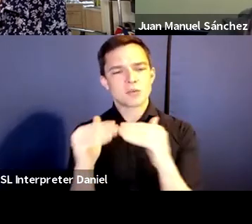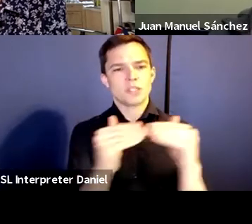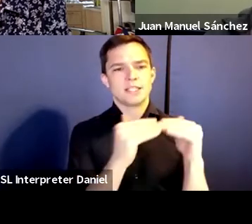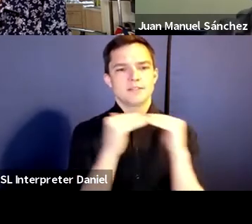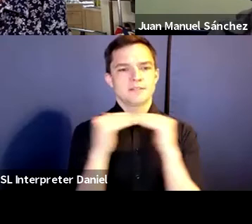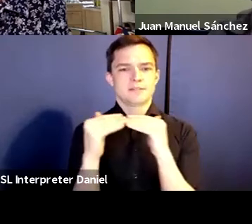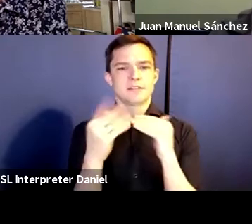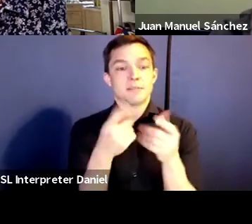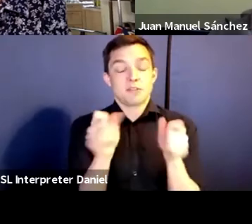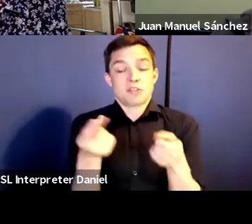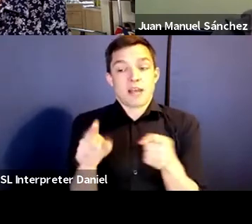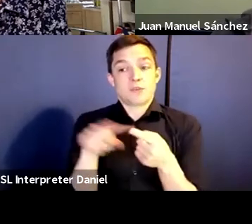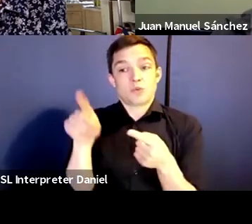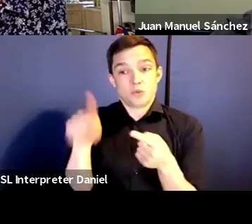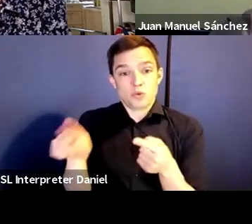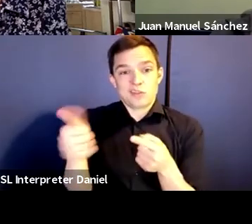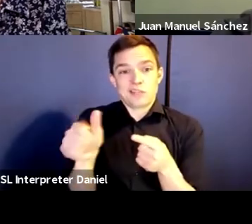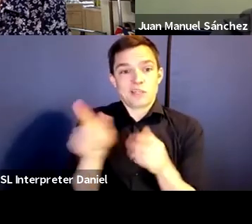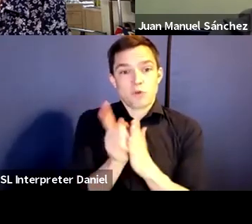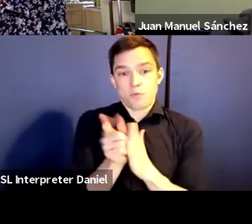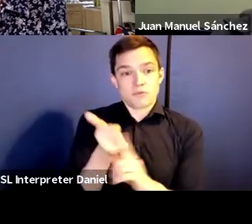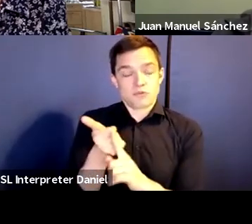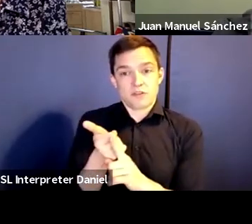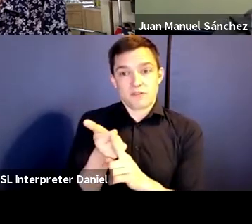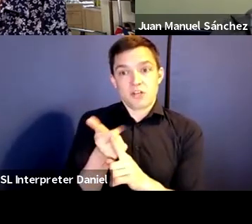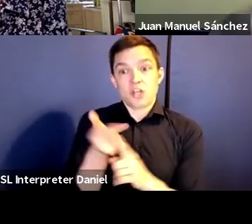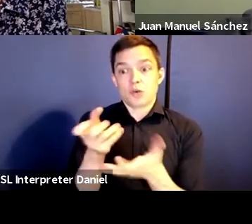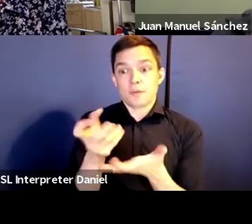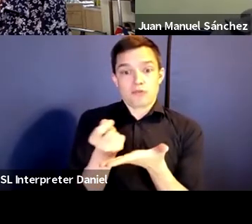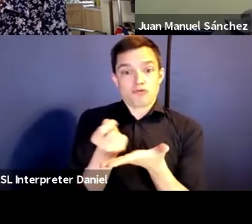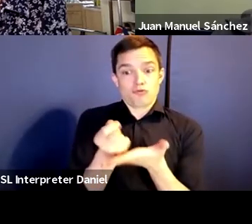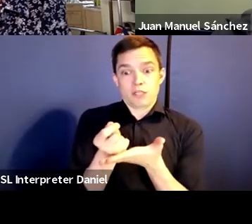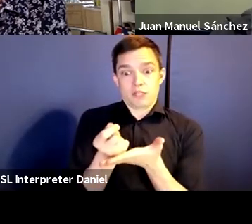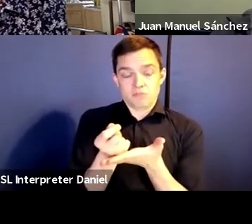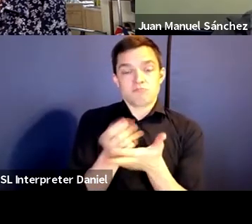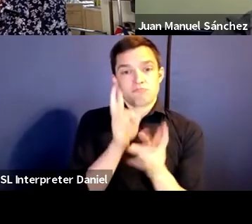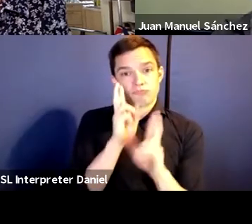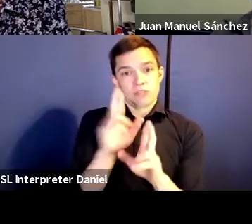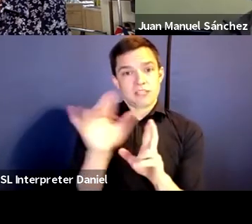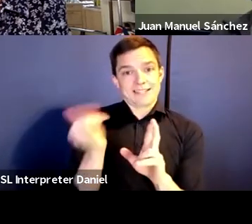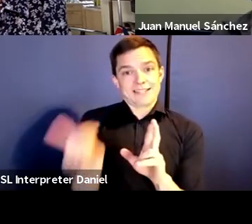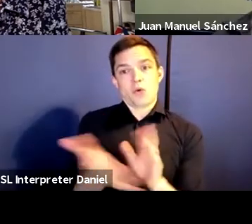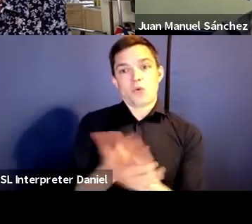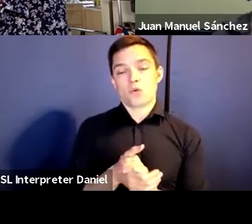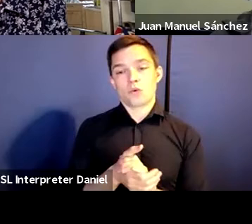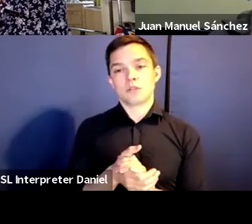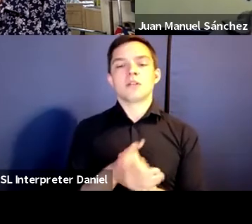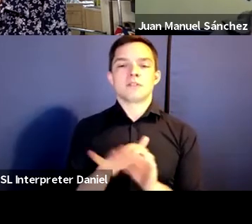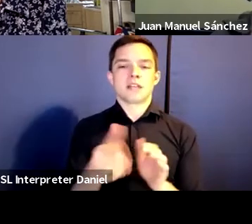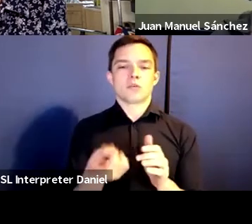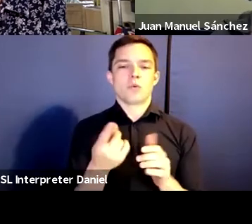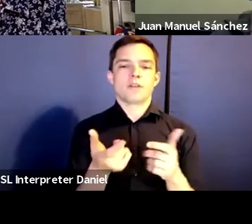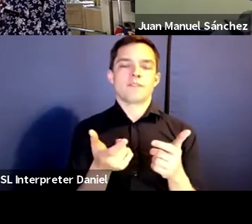that can happen to you in any moment, and you will like to be treated as you are now. So I think that that's one of the